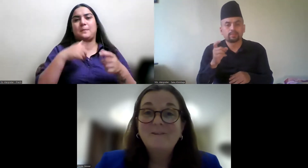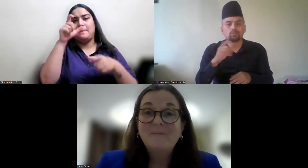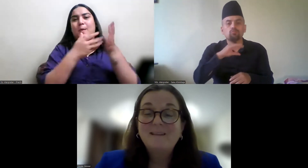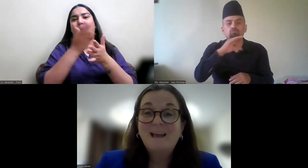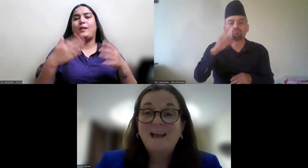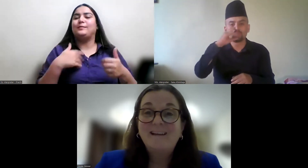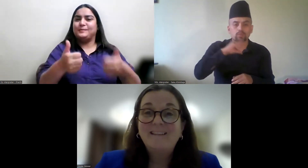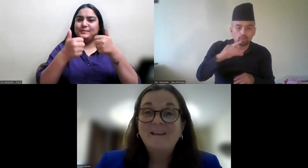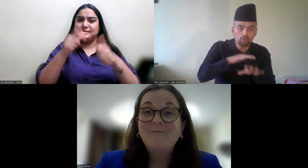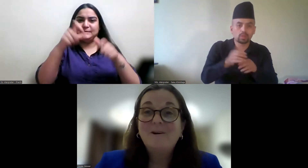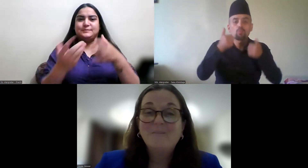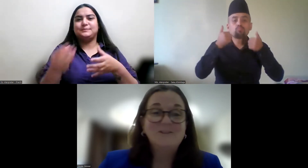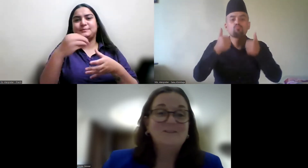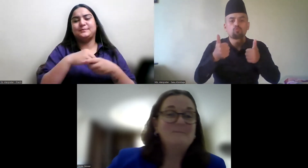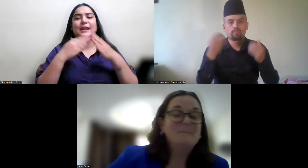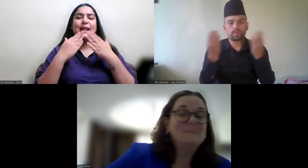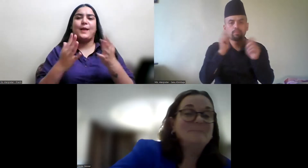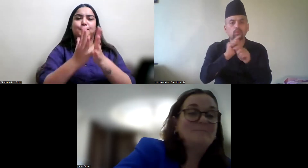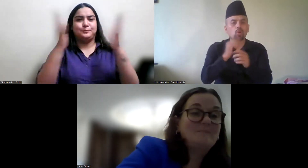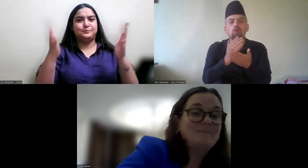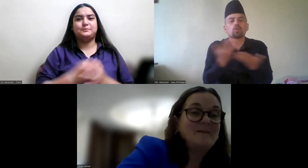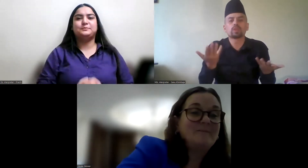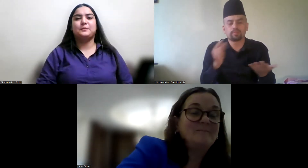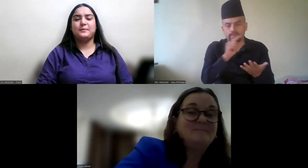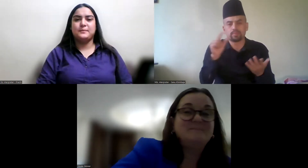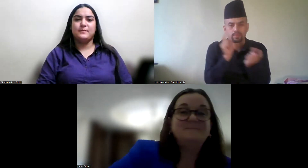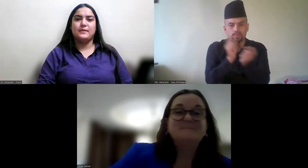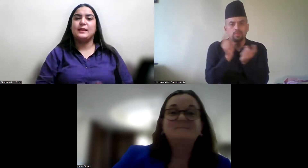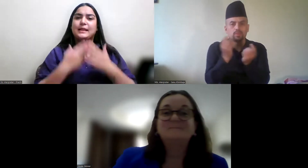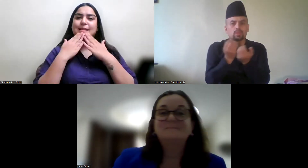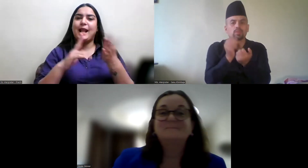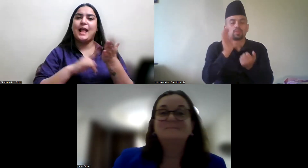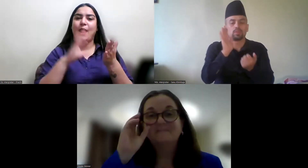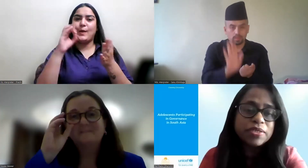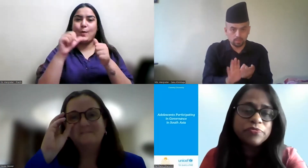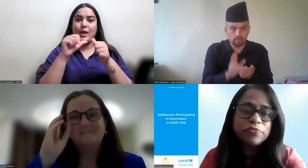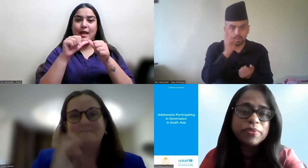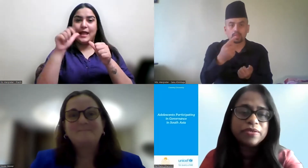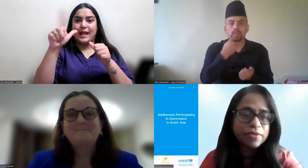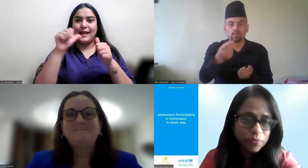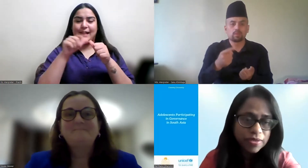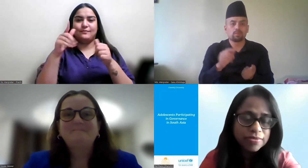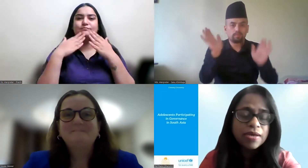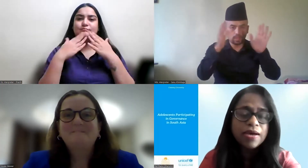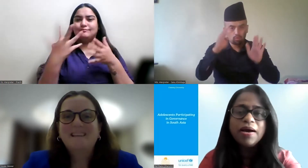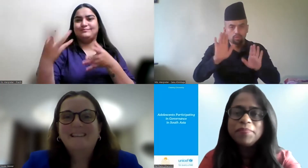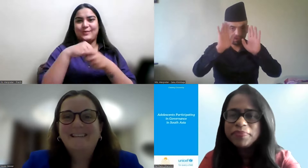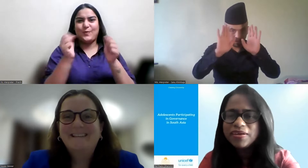with the meeting ahead. Thank you very much. Thank you, Noella, for those inspiring words. Thanks so much for being here with